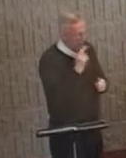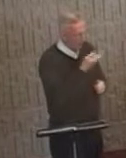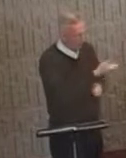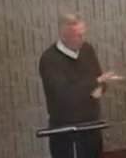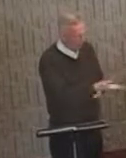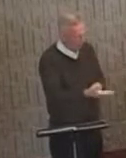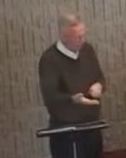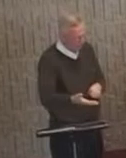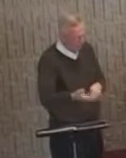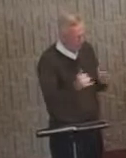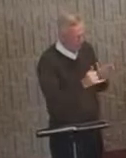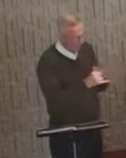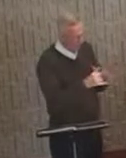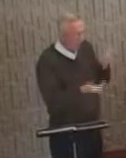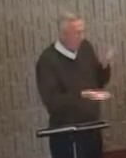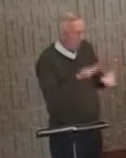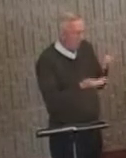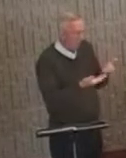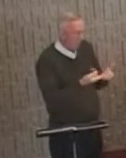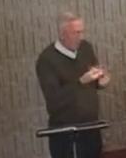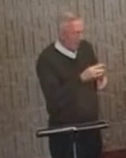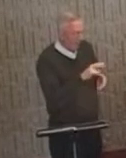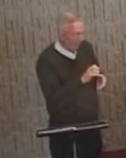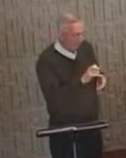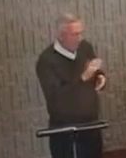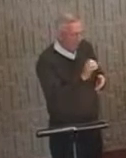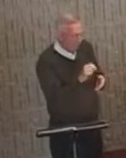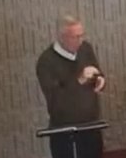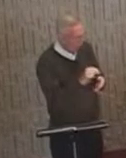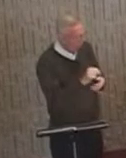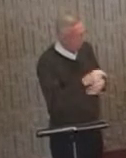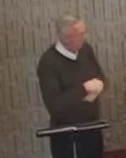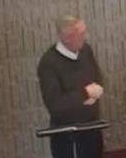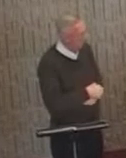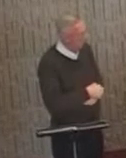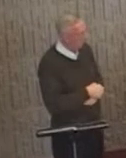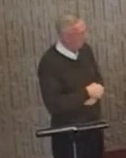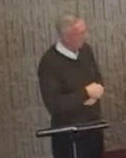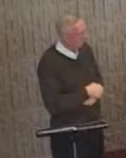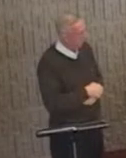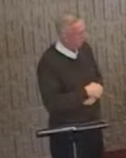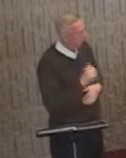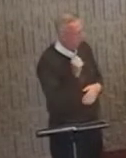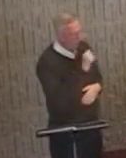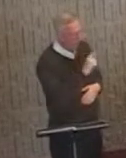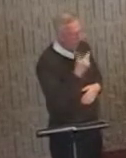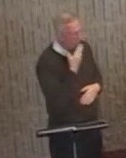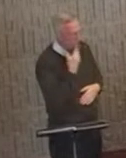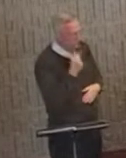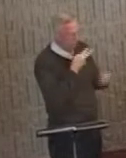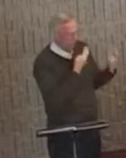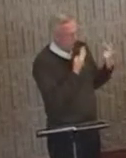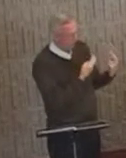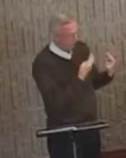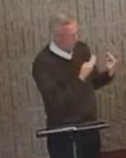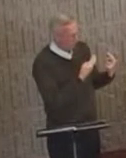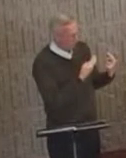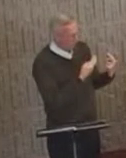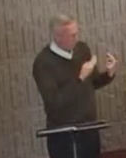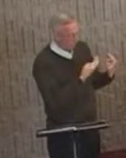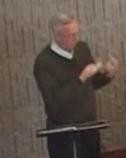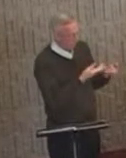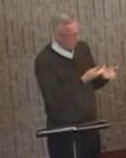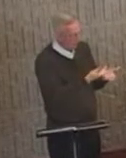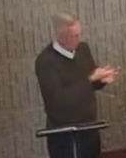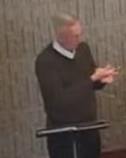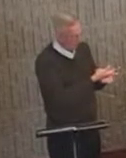might have been. Ah, well for us all some sweet hope lies, deeply buried